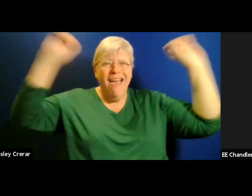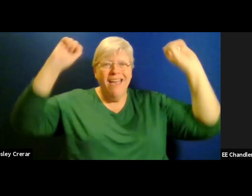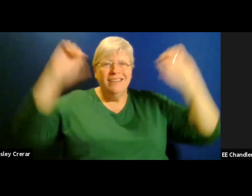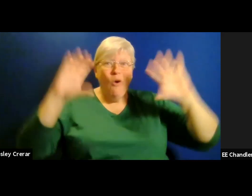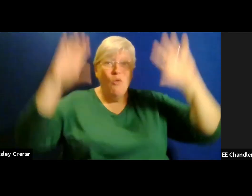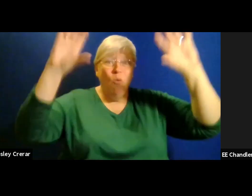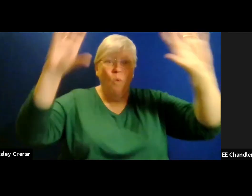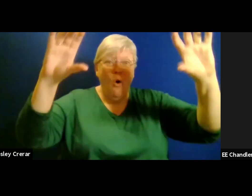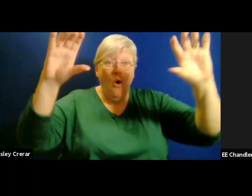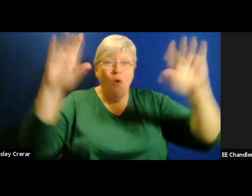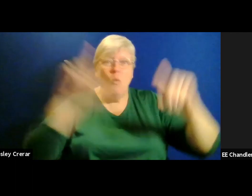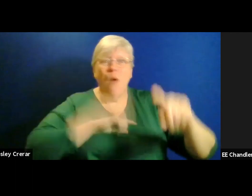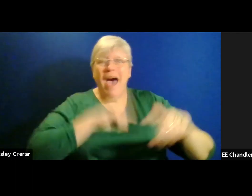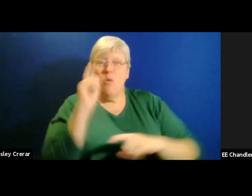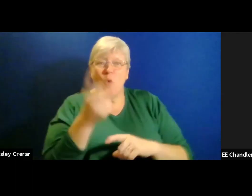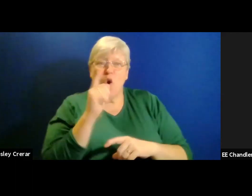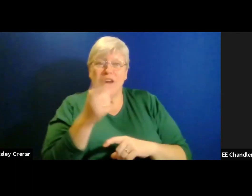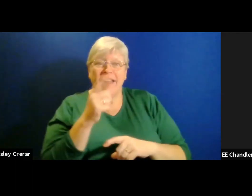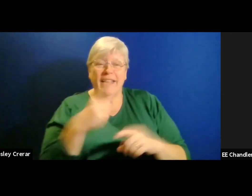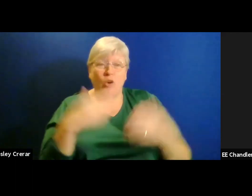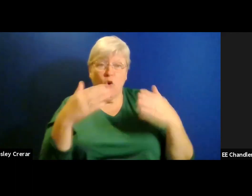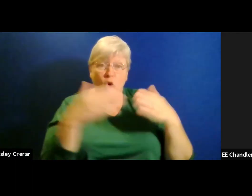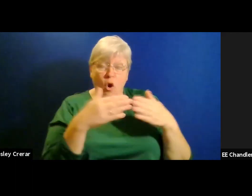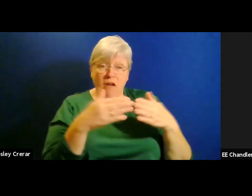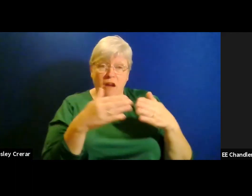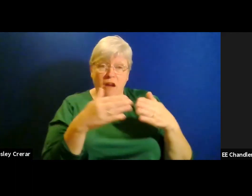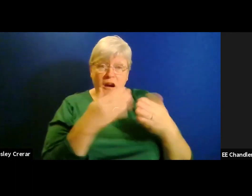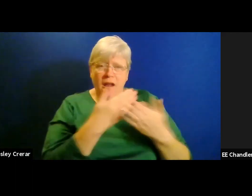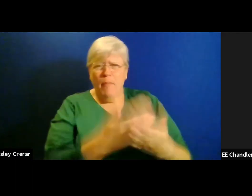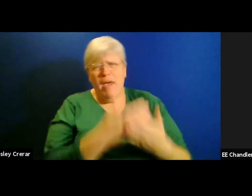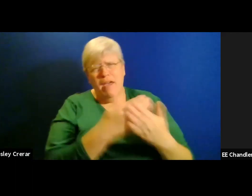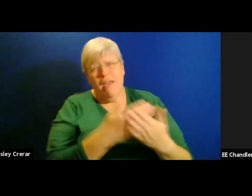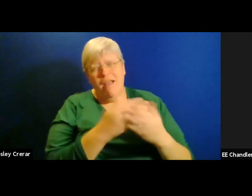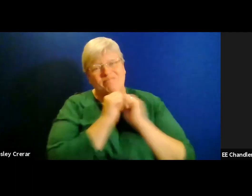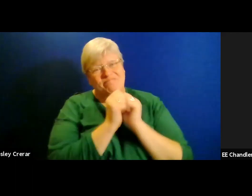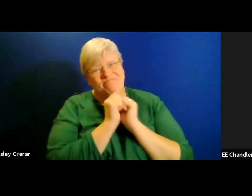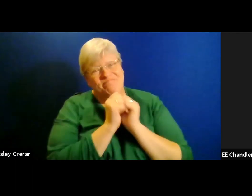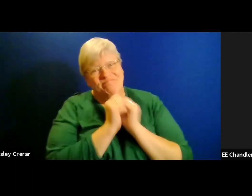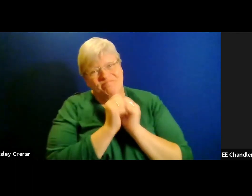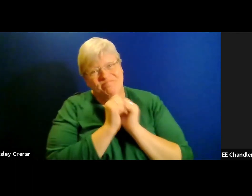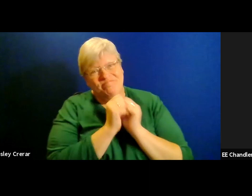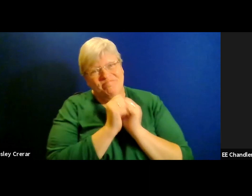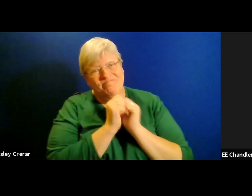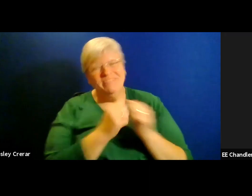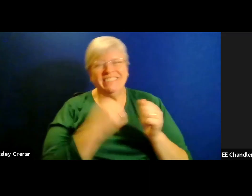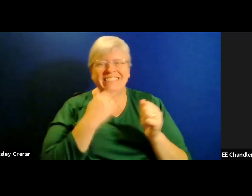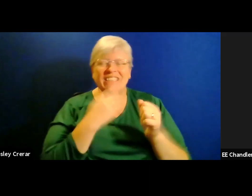warnings. And on a street corner, a beggar's grateful smile is enough to fracture the